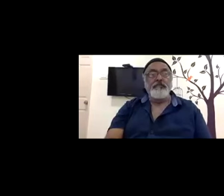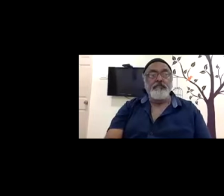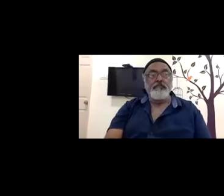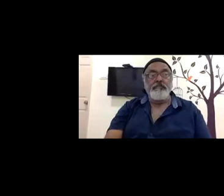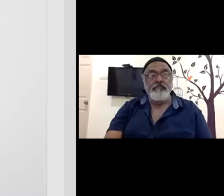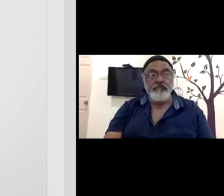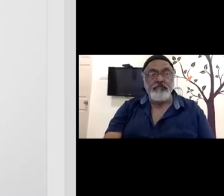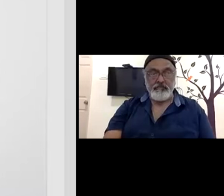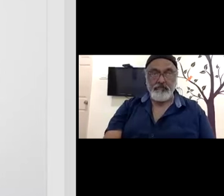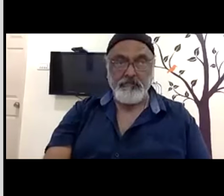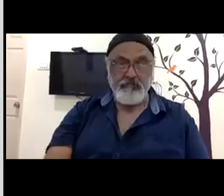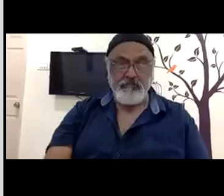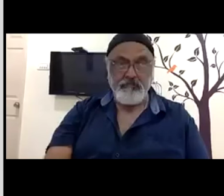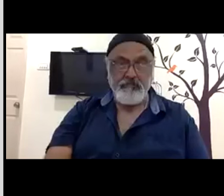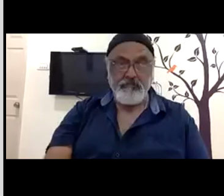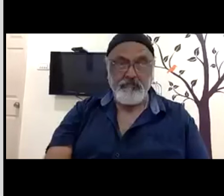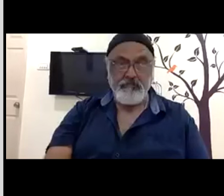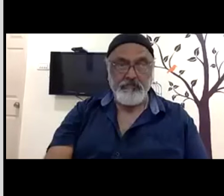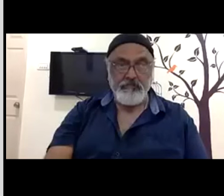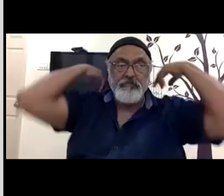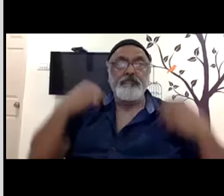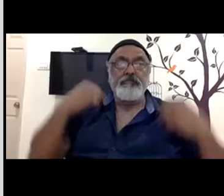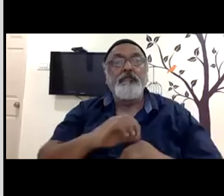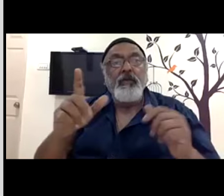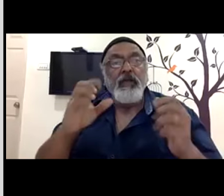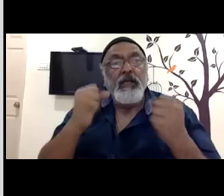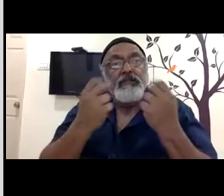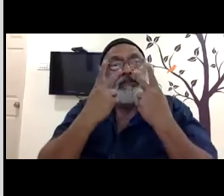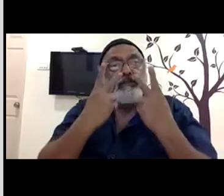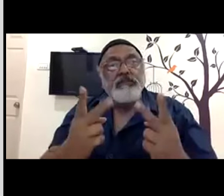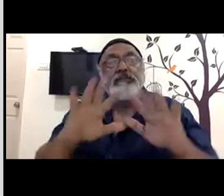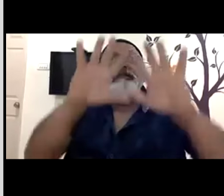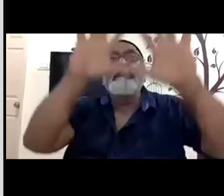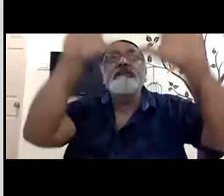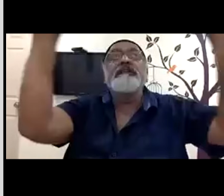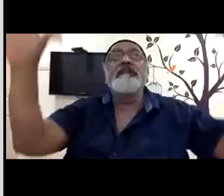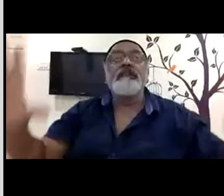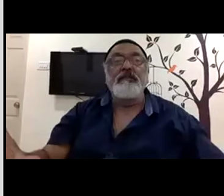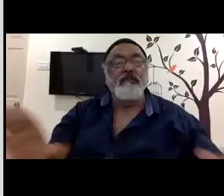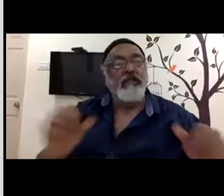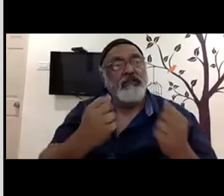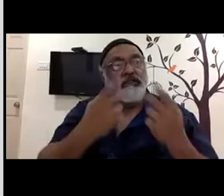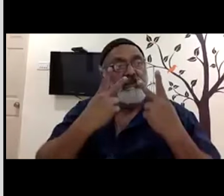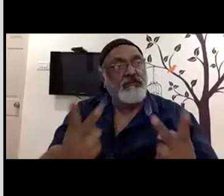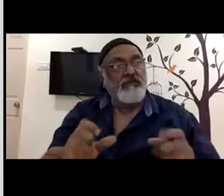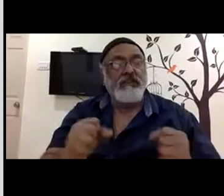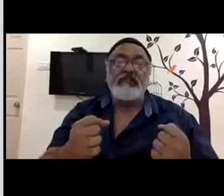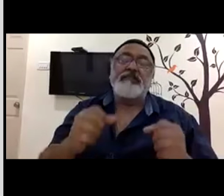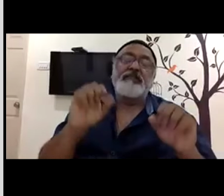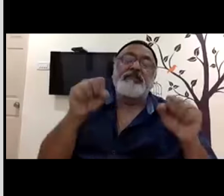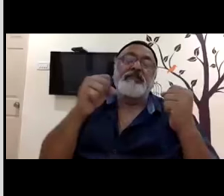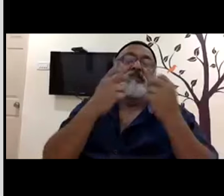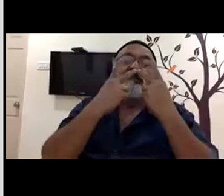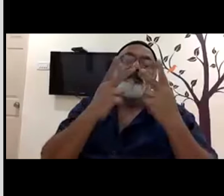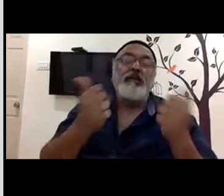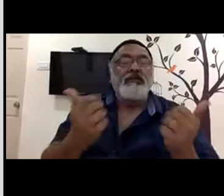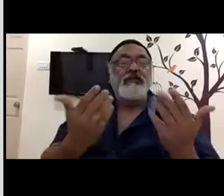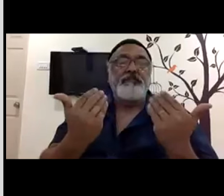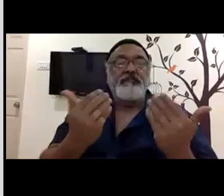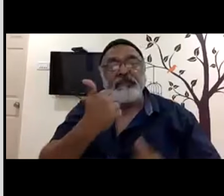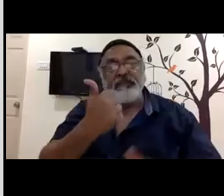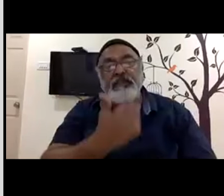So I hope everybody can see my screen. Is it? Yes, it's visible. Okay, thank you.